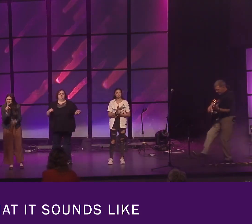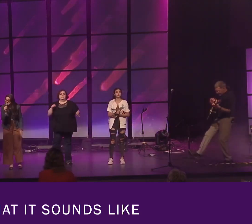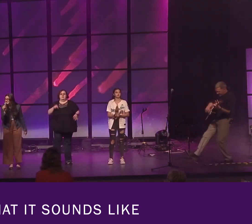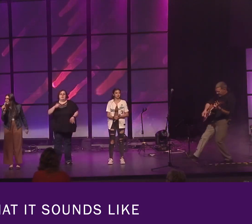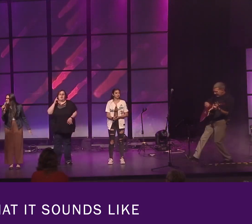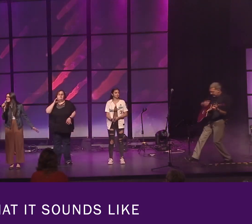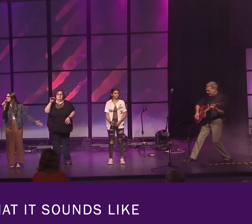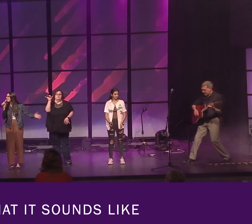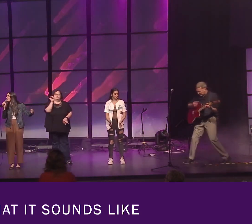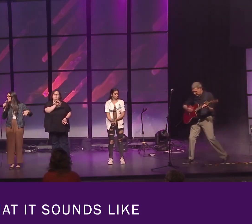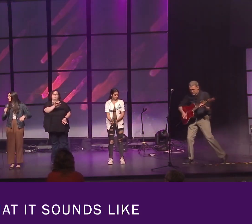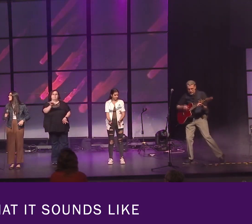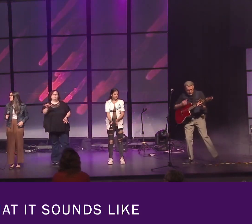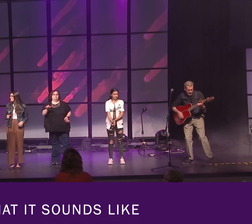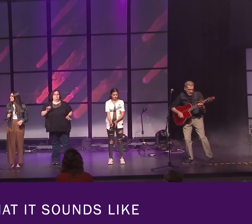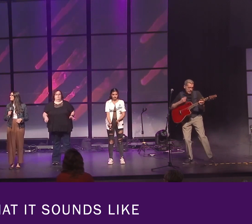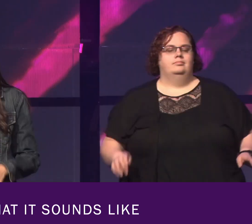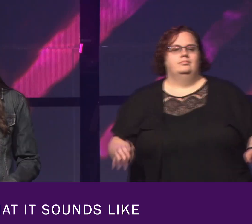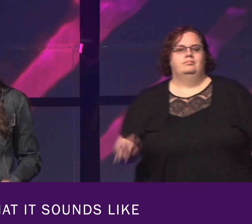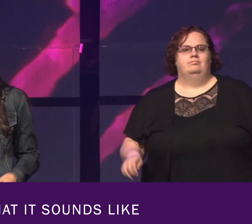This is what it sounds like.